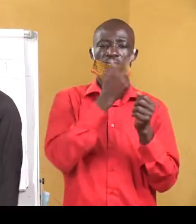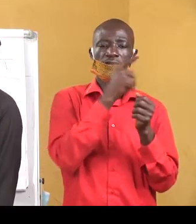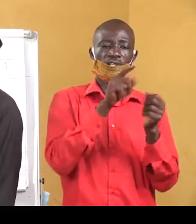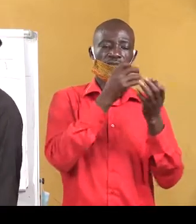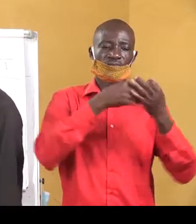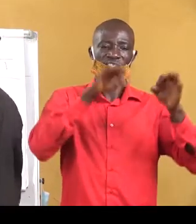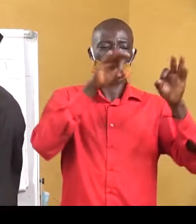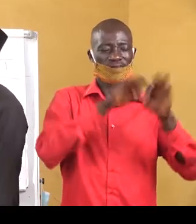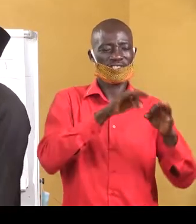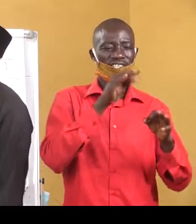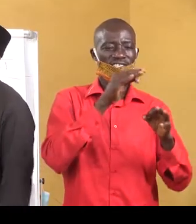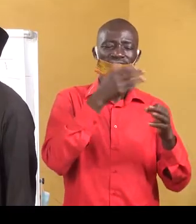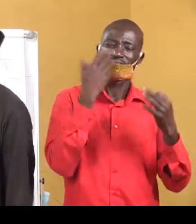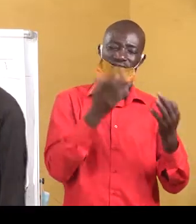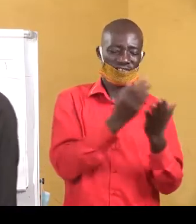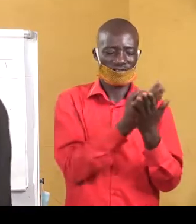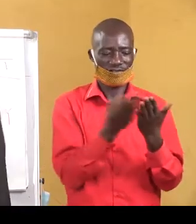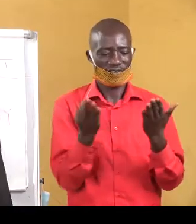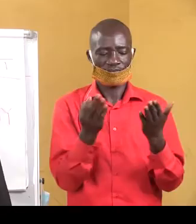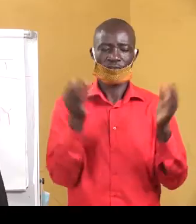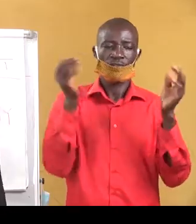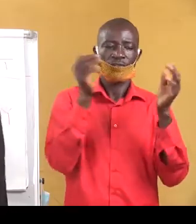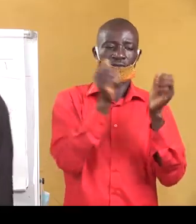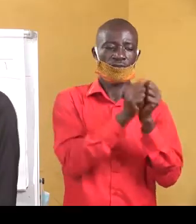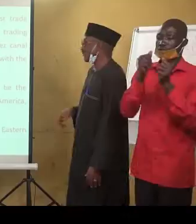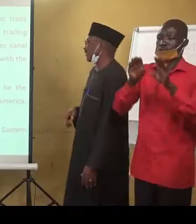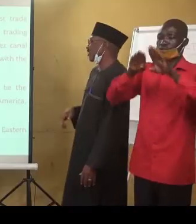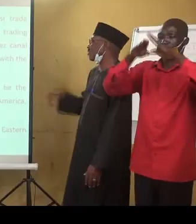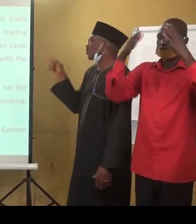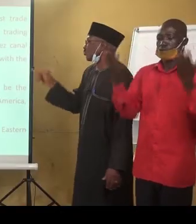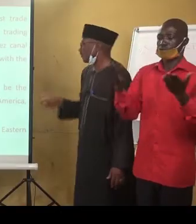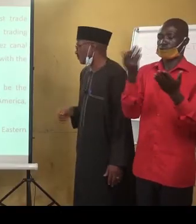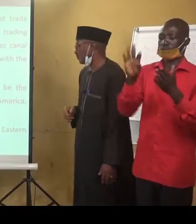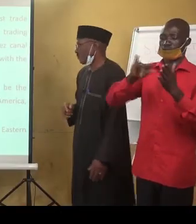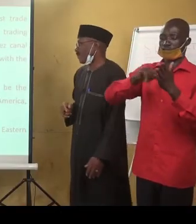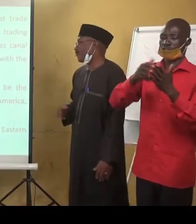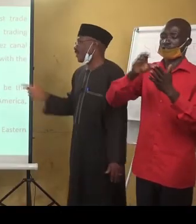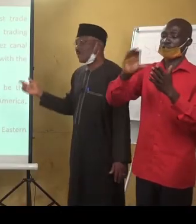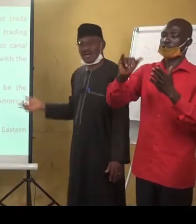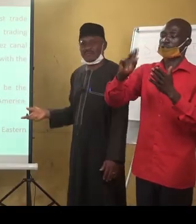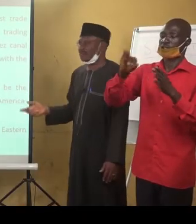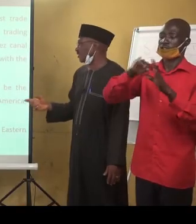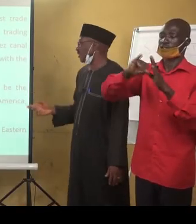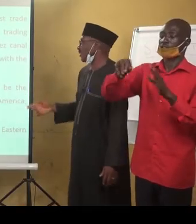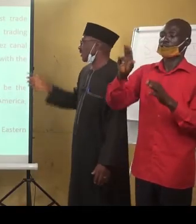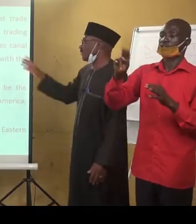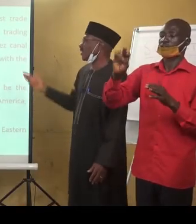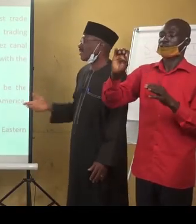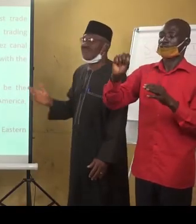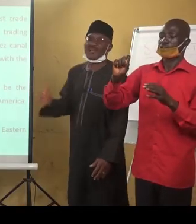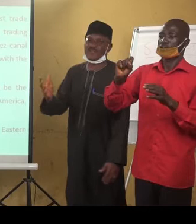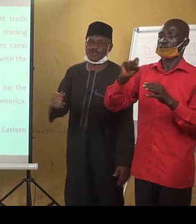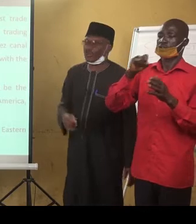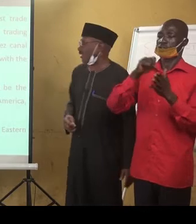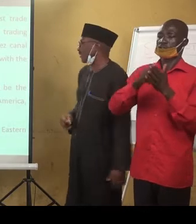importance declined completely. With the opening of this canal in June, then what happened? It